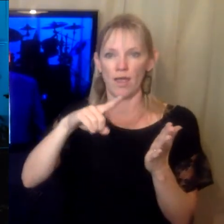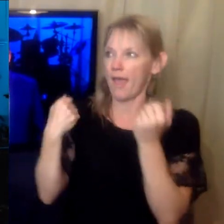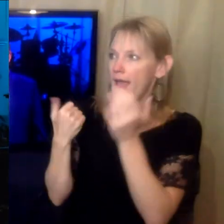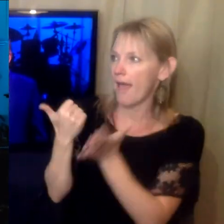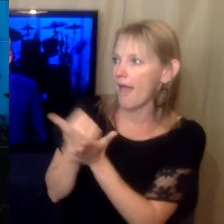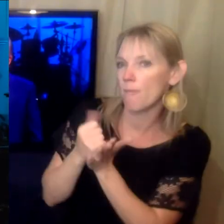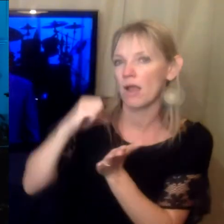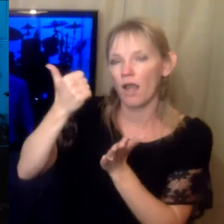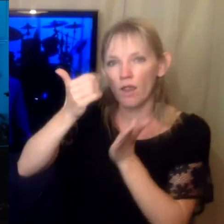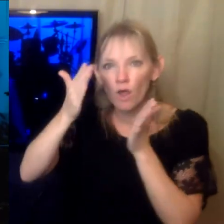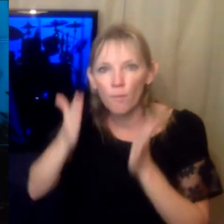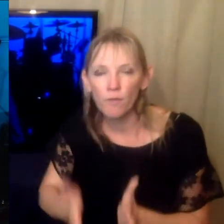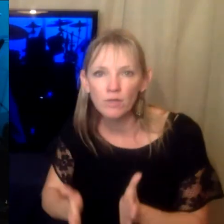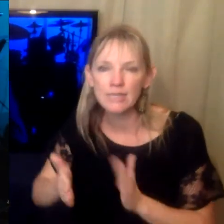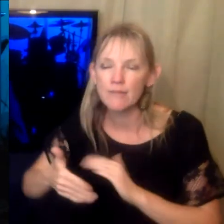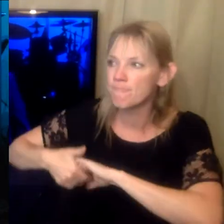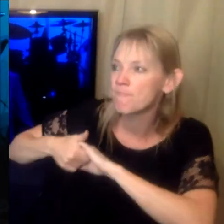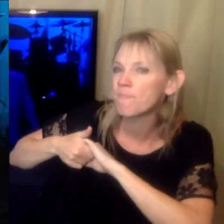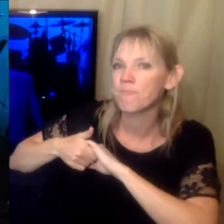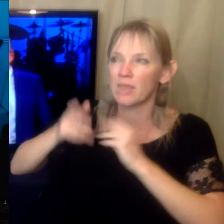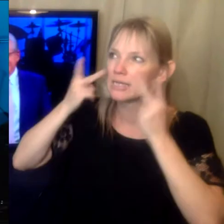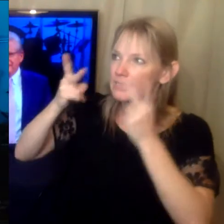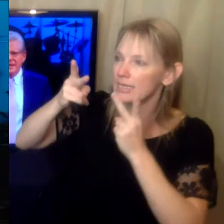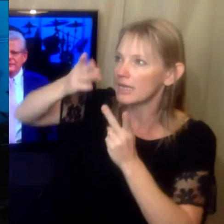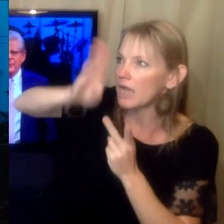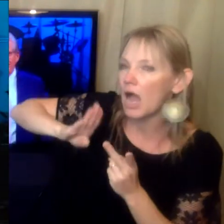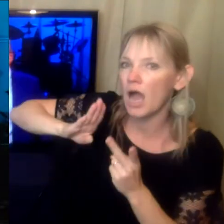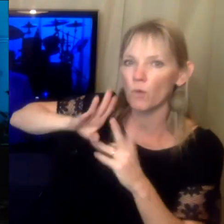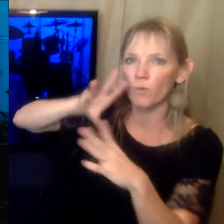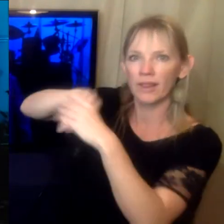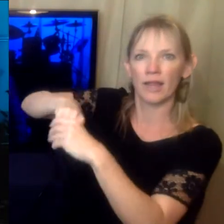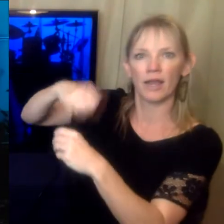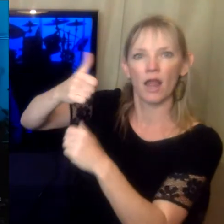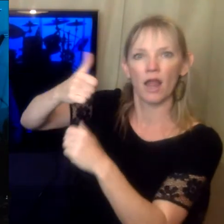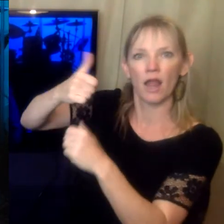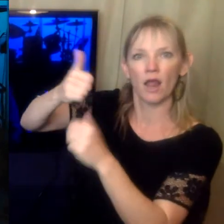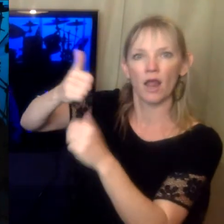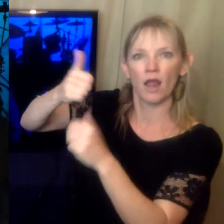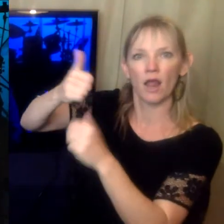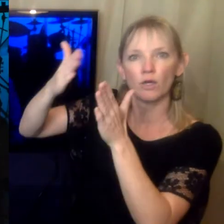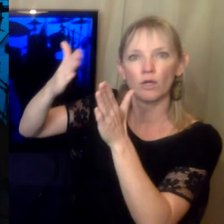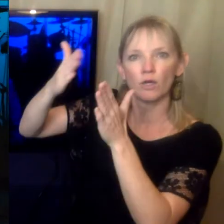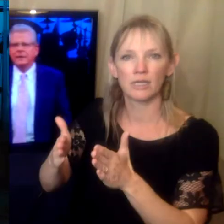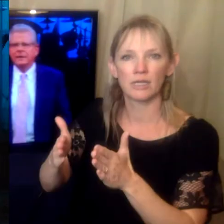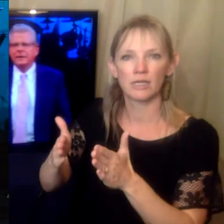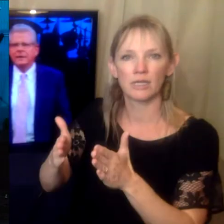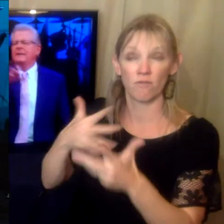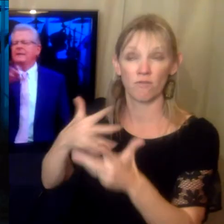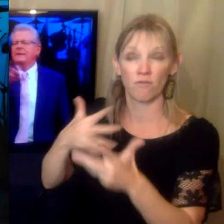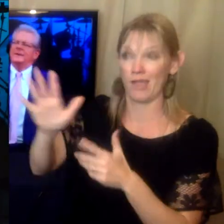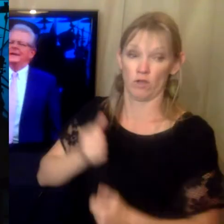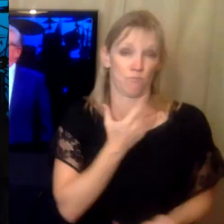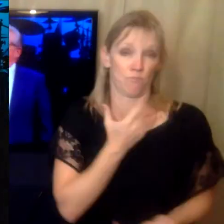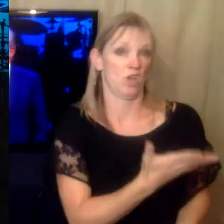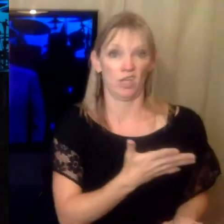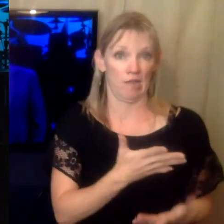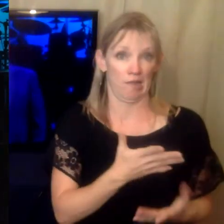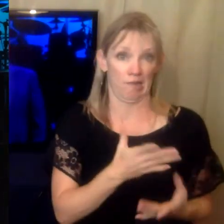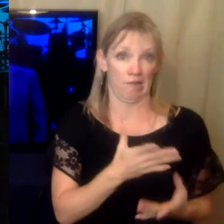along, that allows you to see the face of God in another, even when they've been unskilled in their expression, or they've fallen